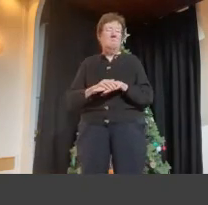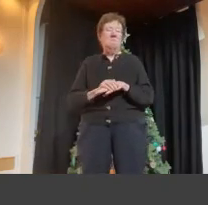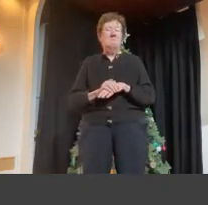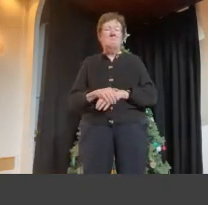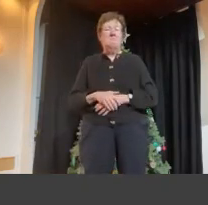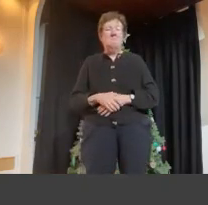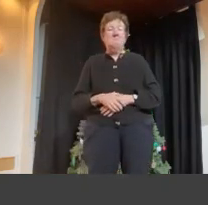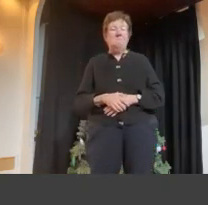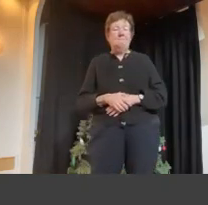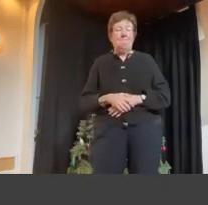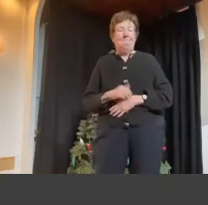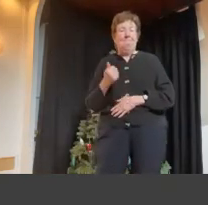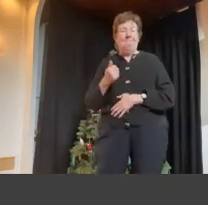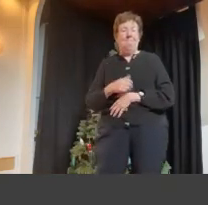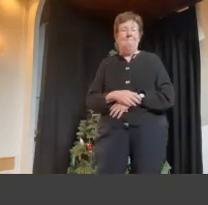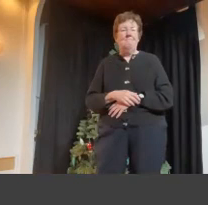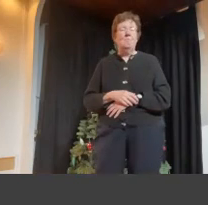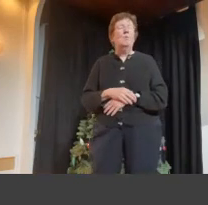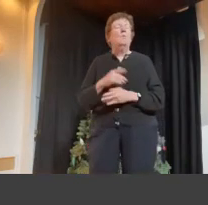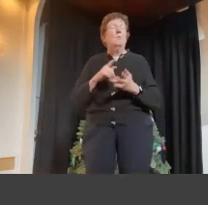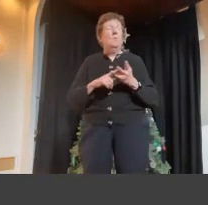attitudes to deaf education.